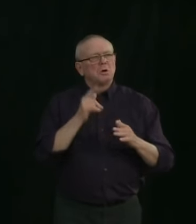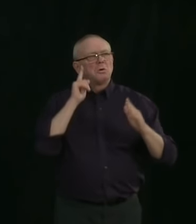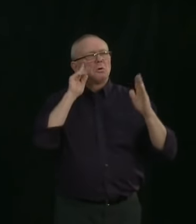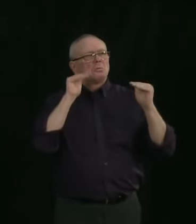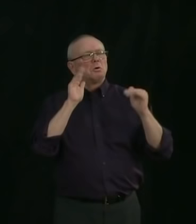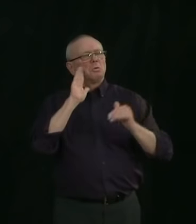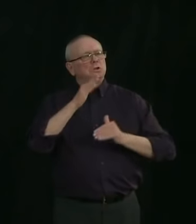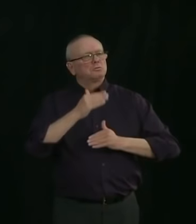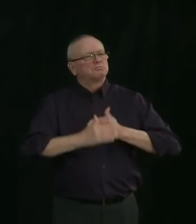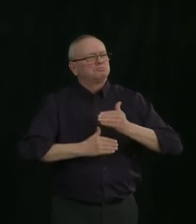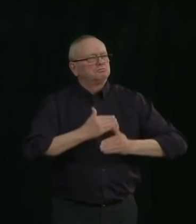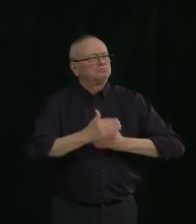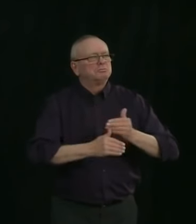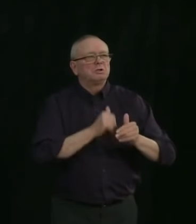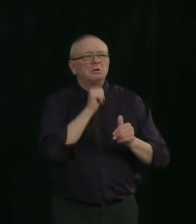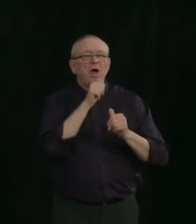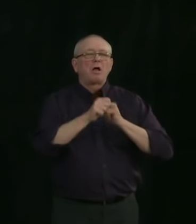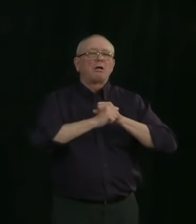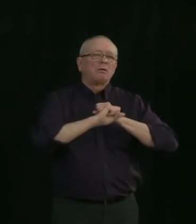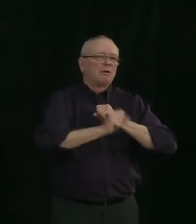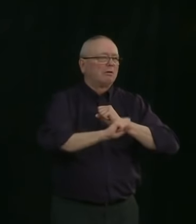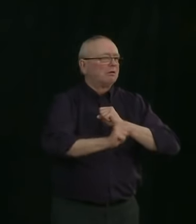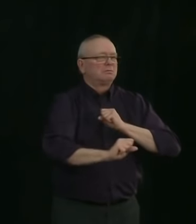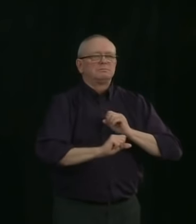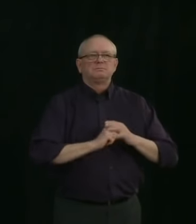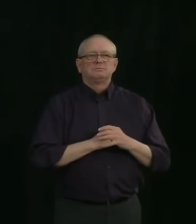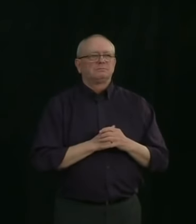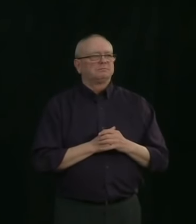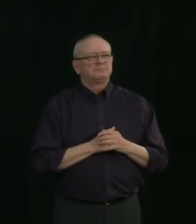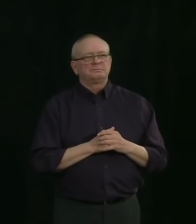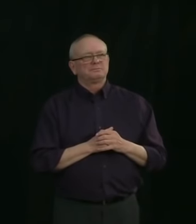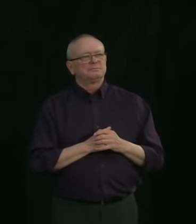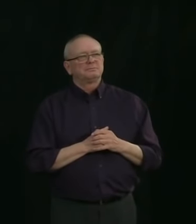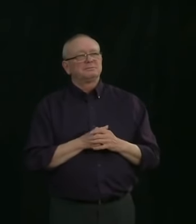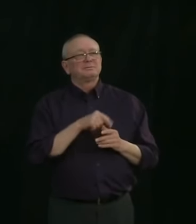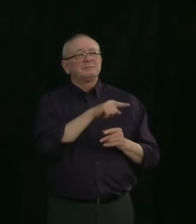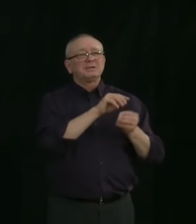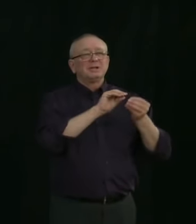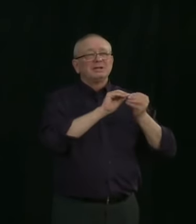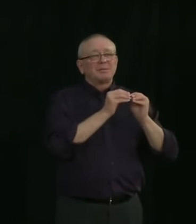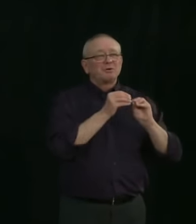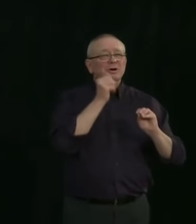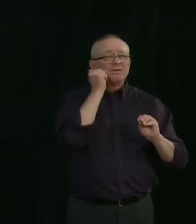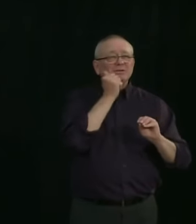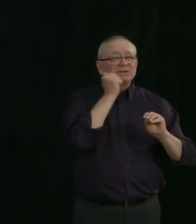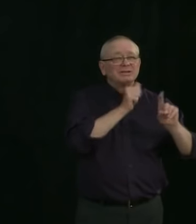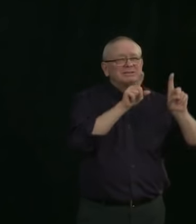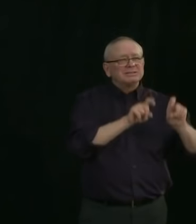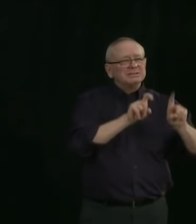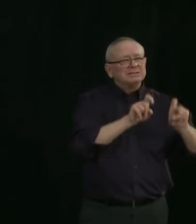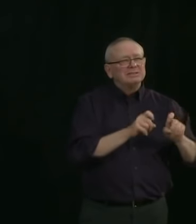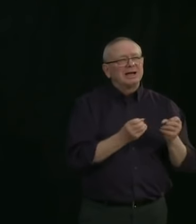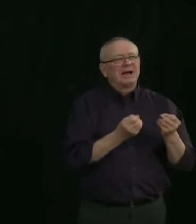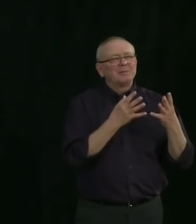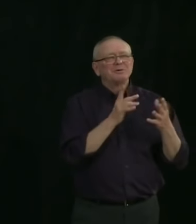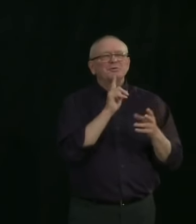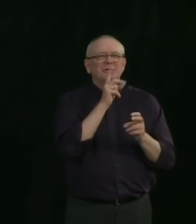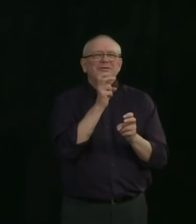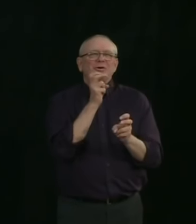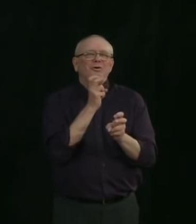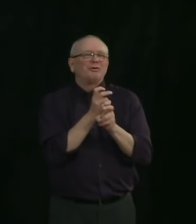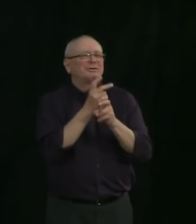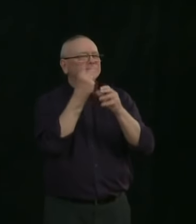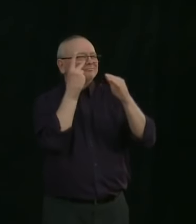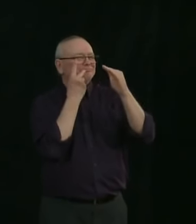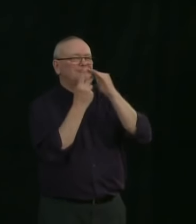thing to guess. And so we have expanded every 1 to 2 days since late last week, we had our lab caught